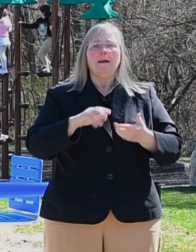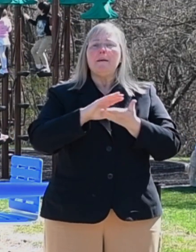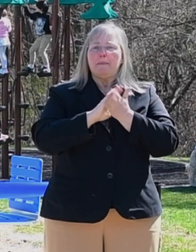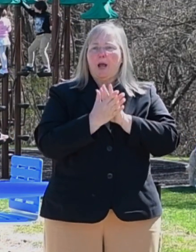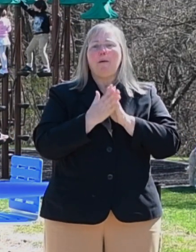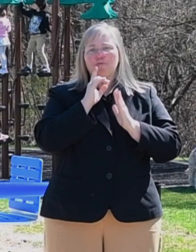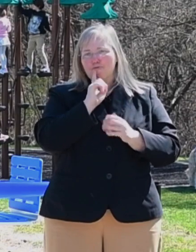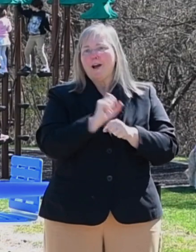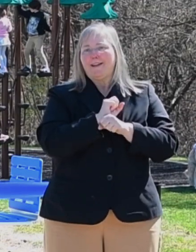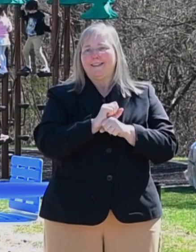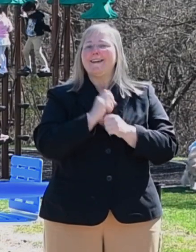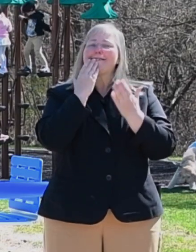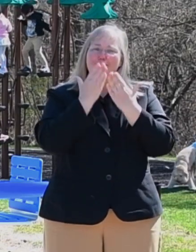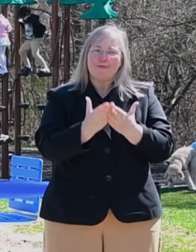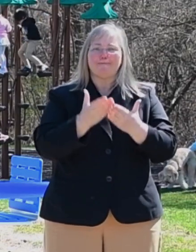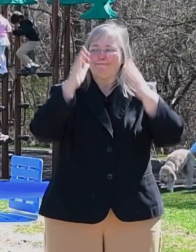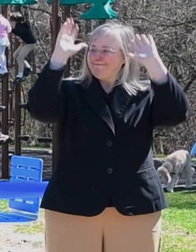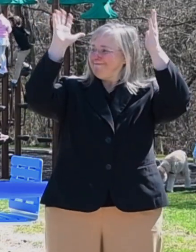reality. Thank you.